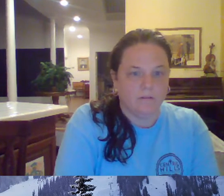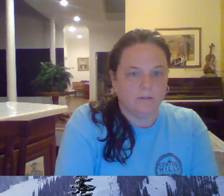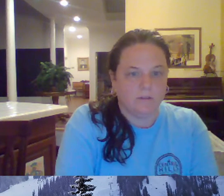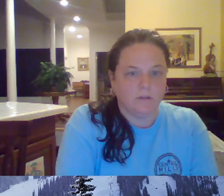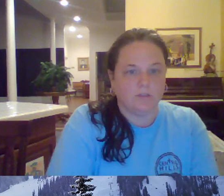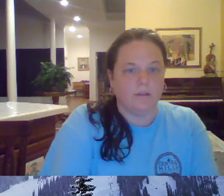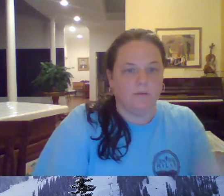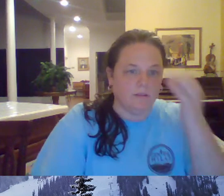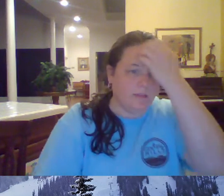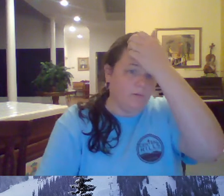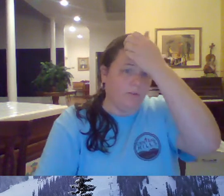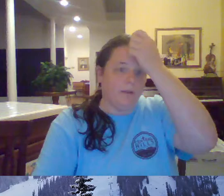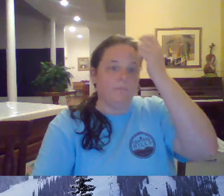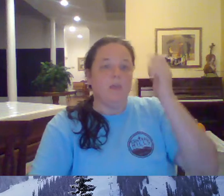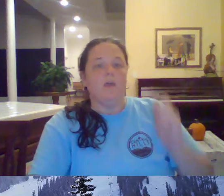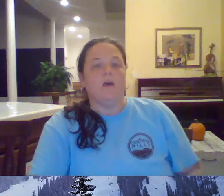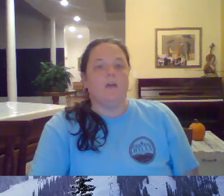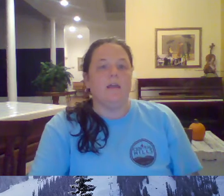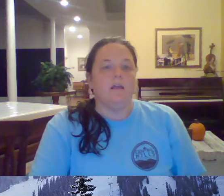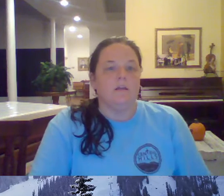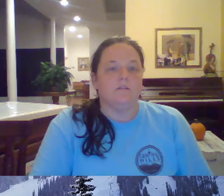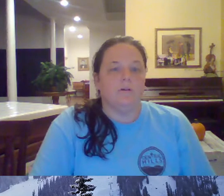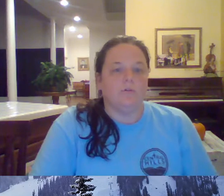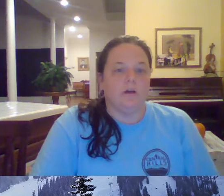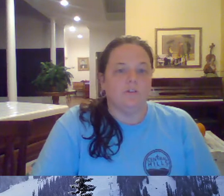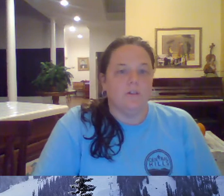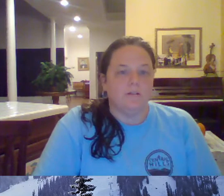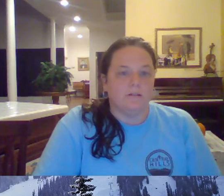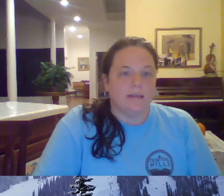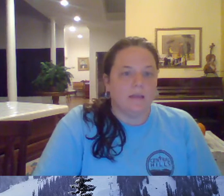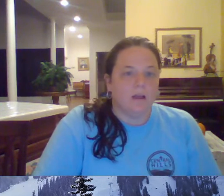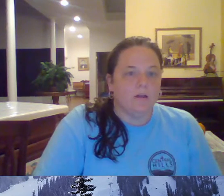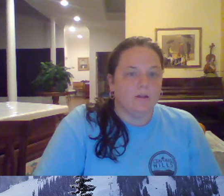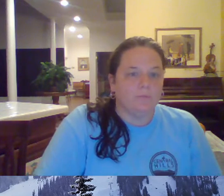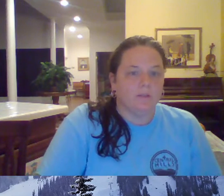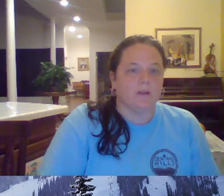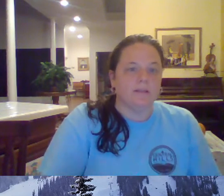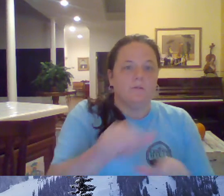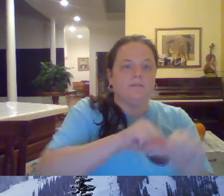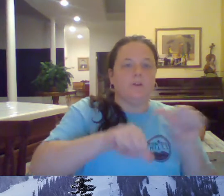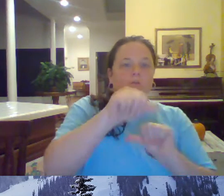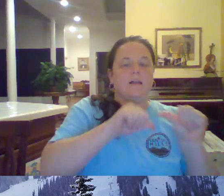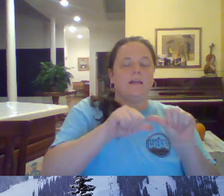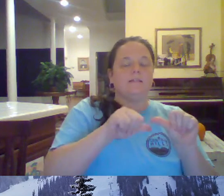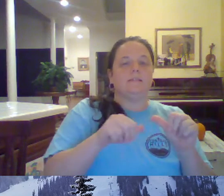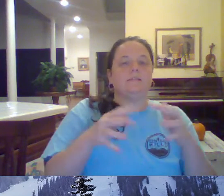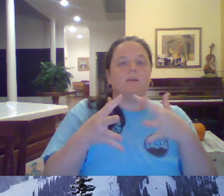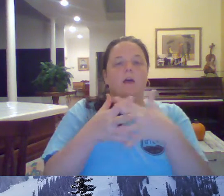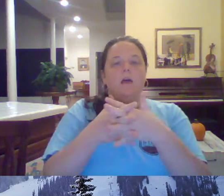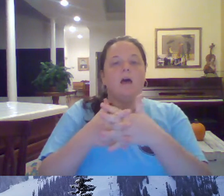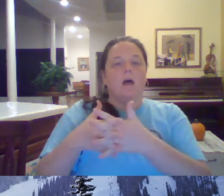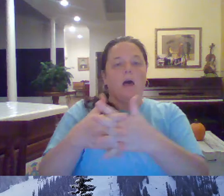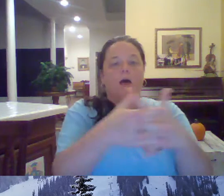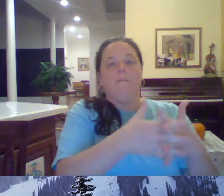back. And the same little thing. Okay, so I'll show you those in a second. Okay, so we have social